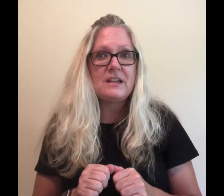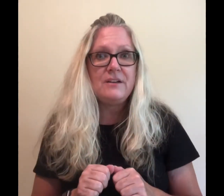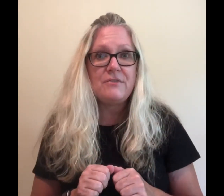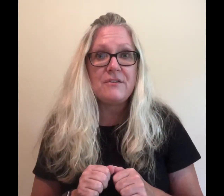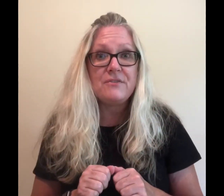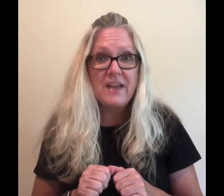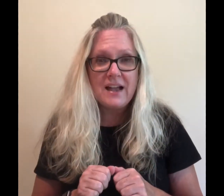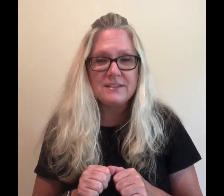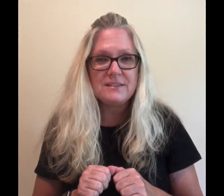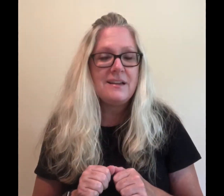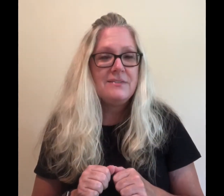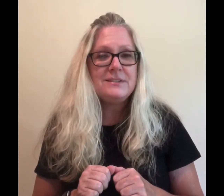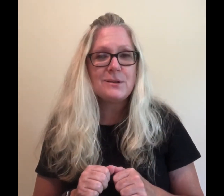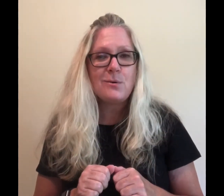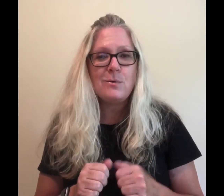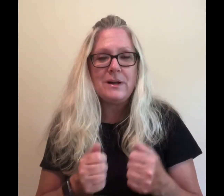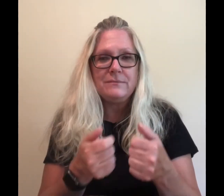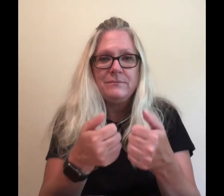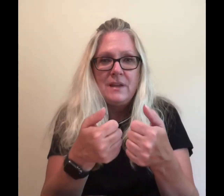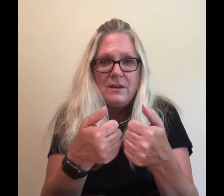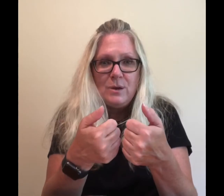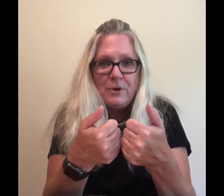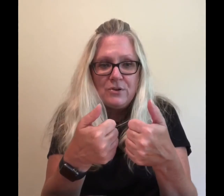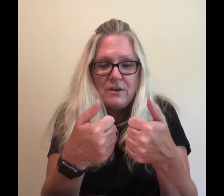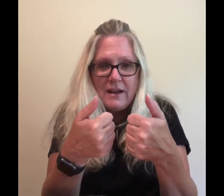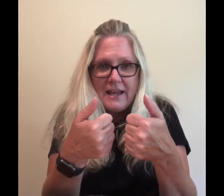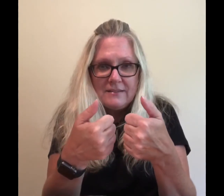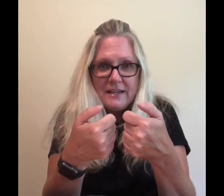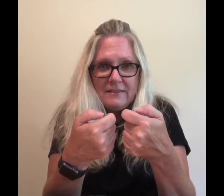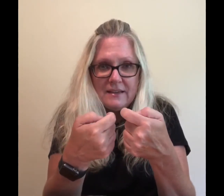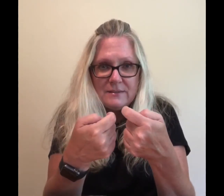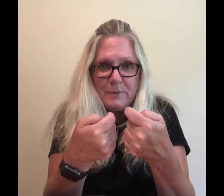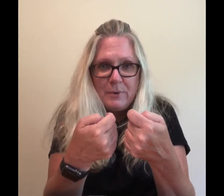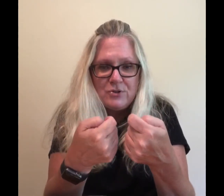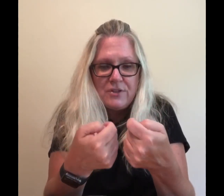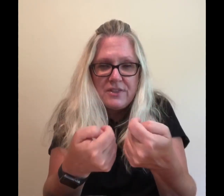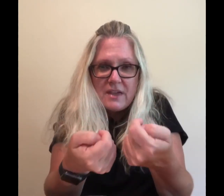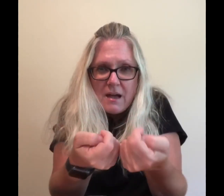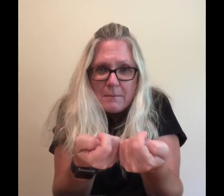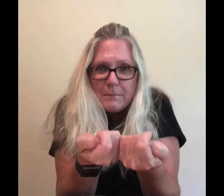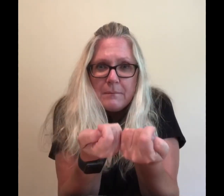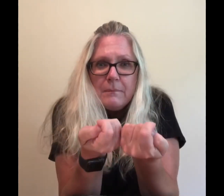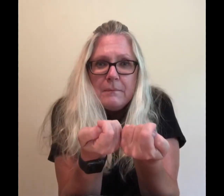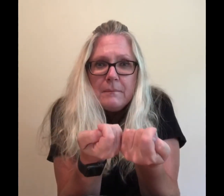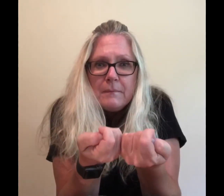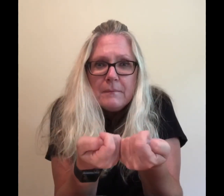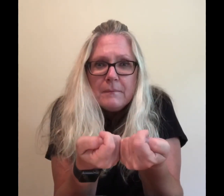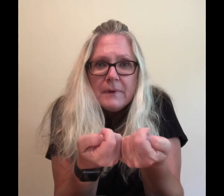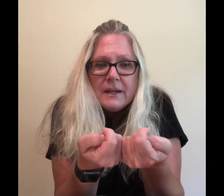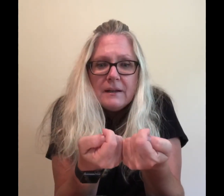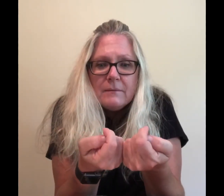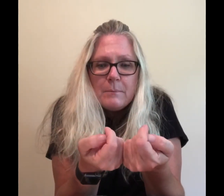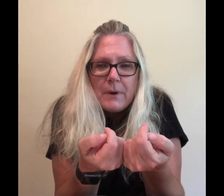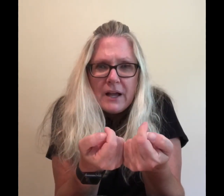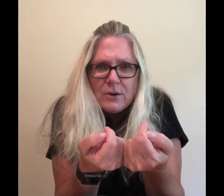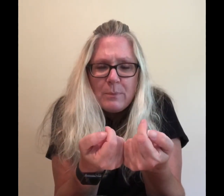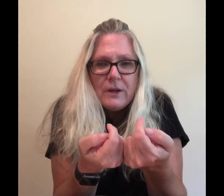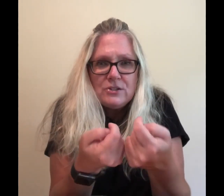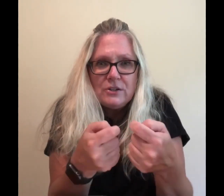for fast, this is a cool one. You put your hands like this, but put your thumb by your pointer, and then